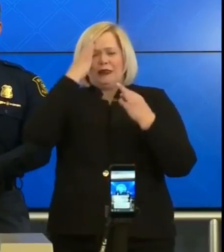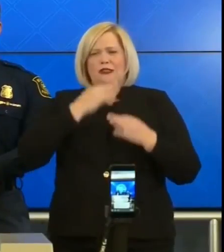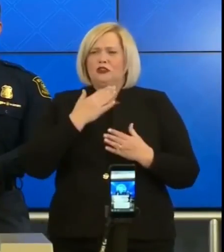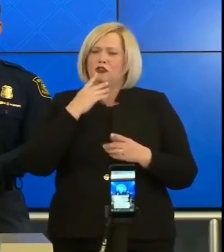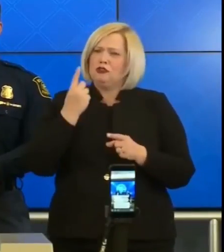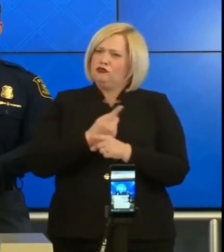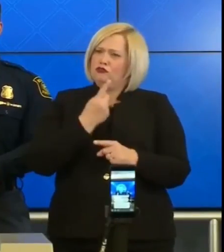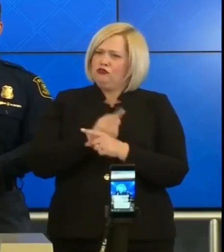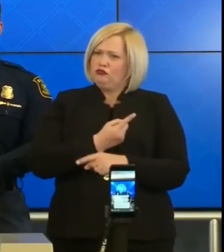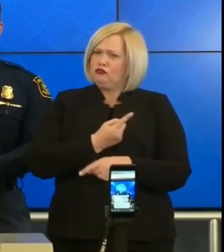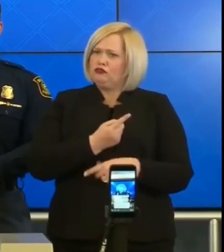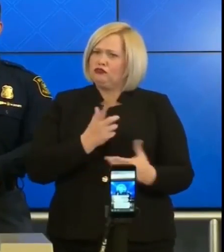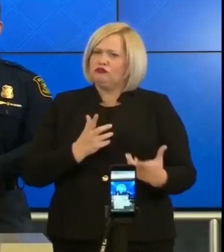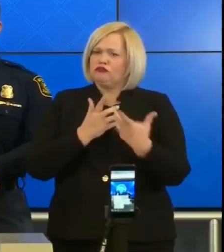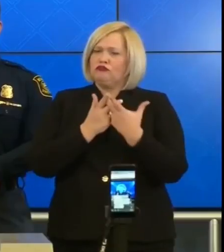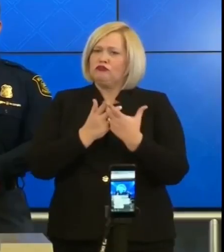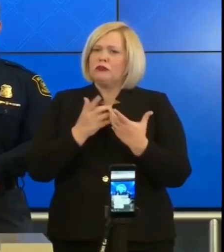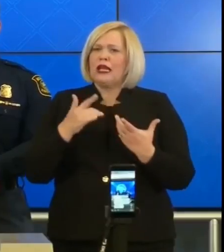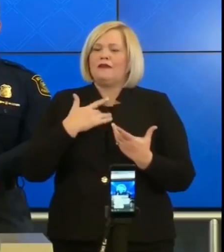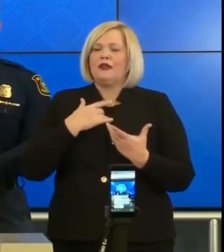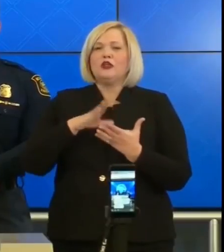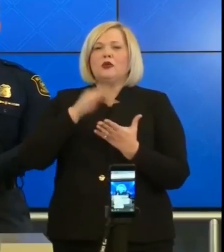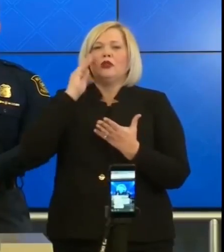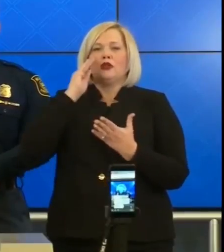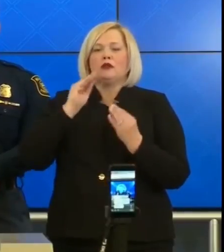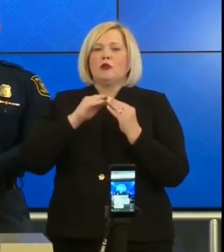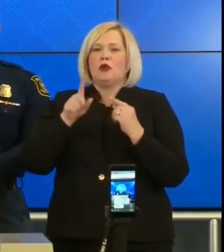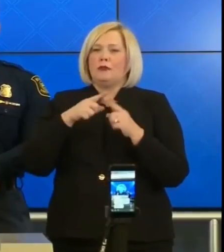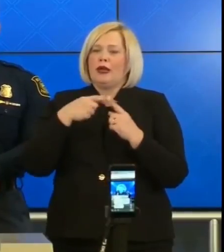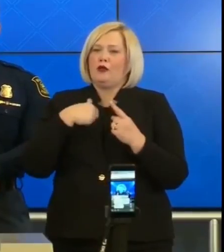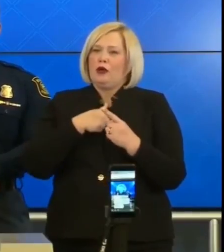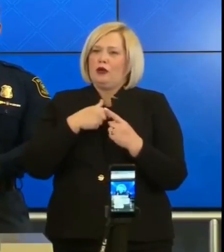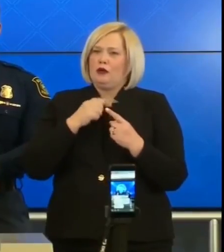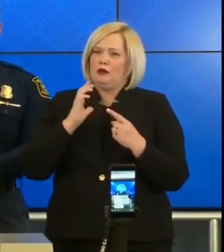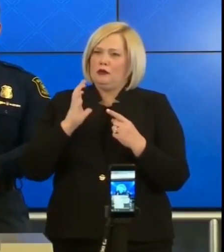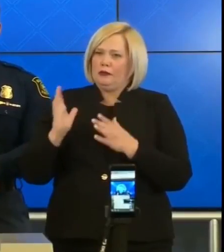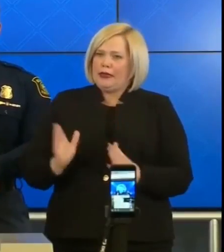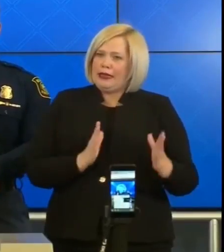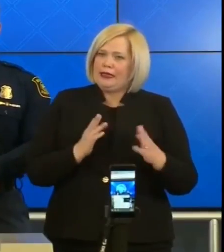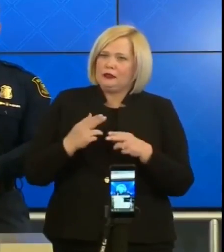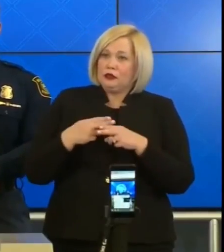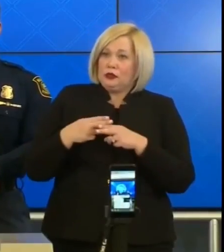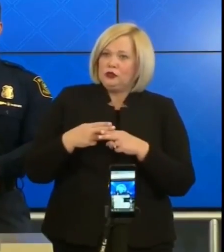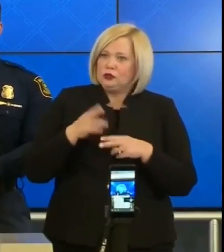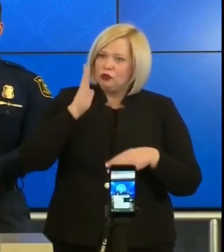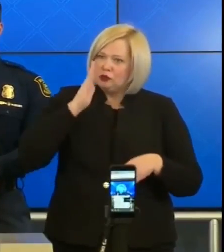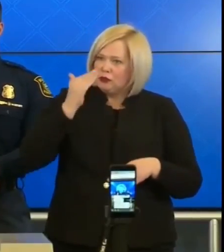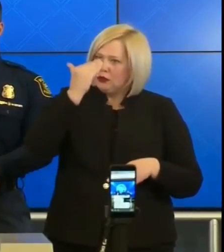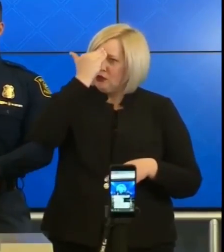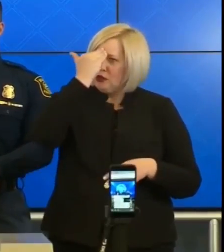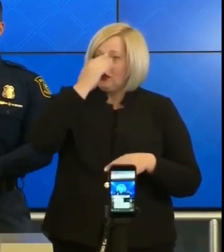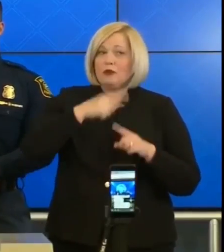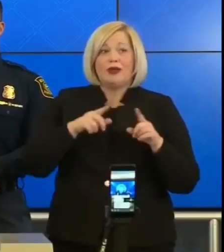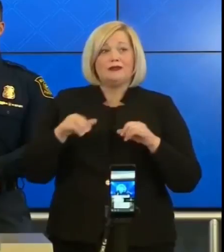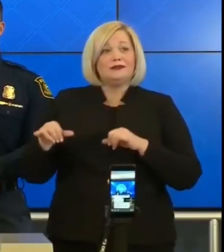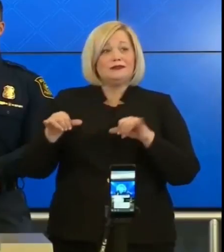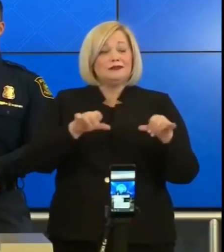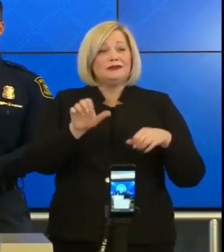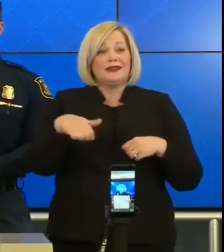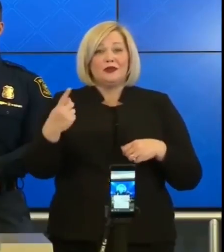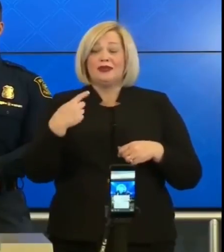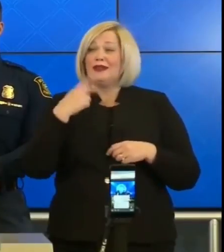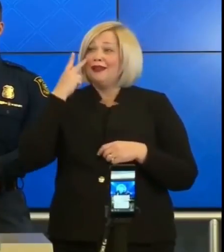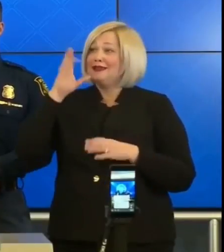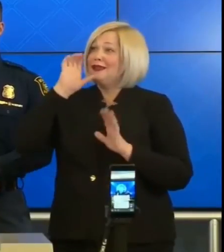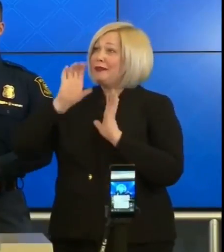I would anticipate that you'll learn more about what our next steps are on that front in the very near future. But like everyone, I saw